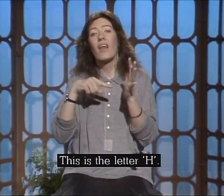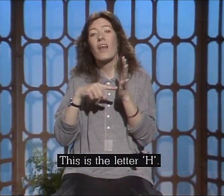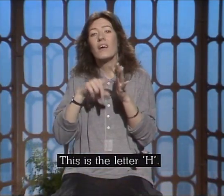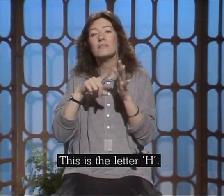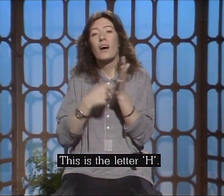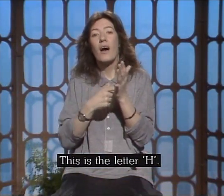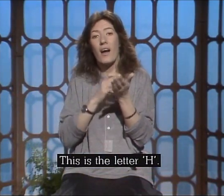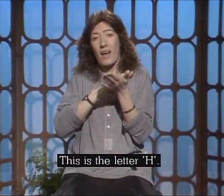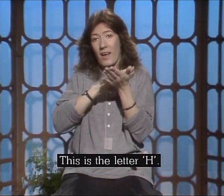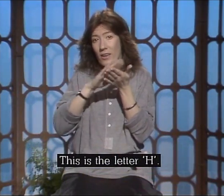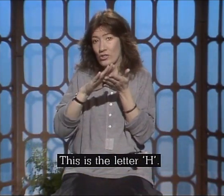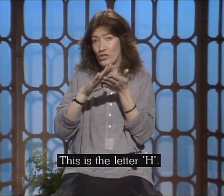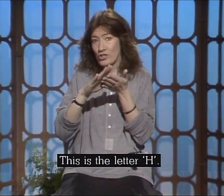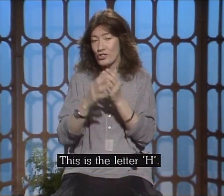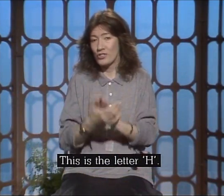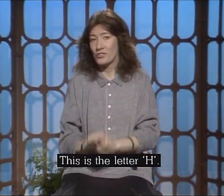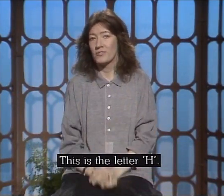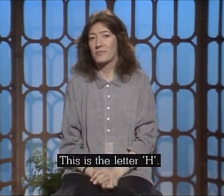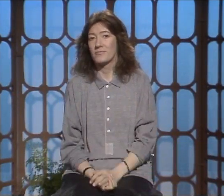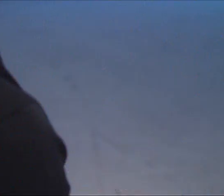This is the letter H.